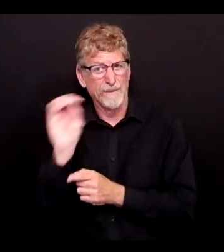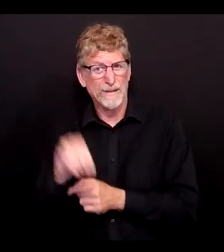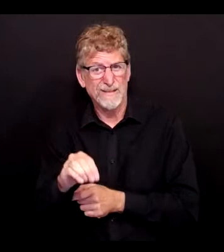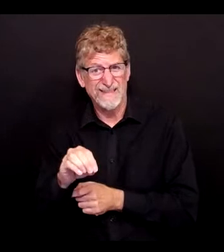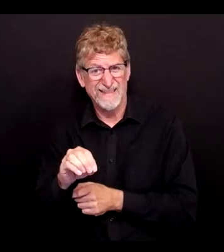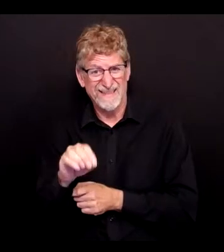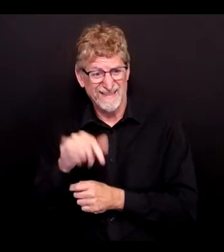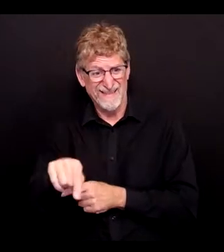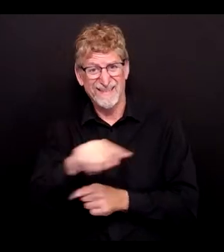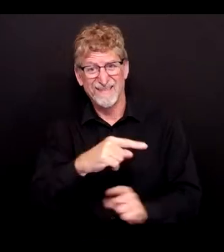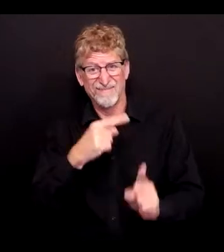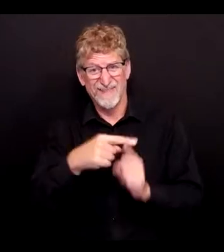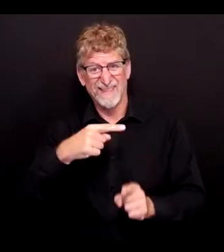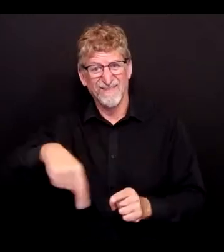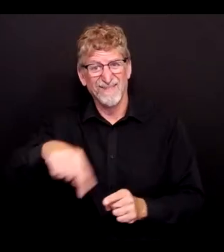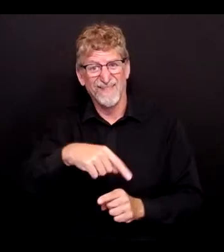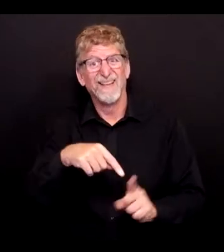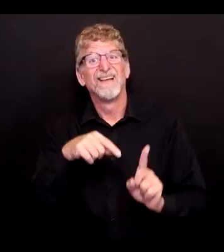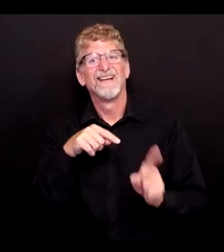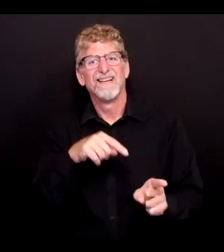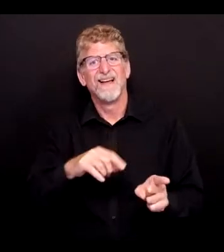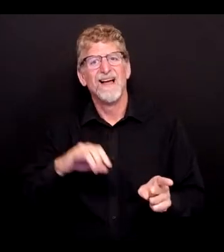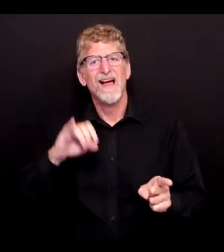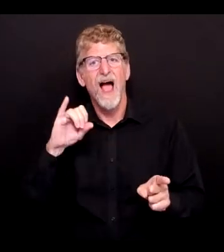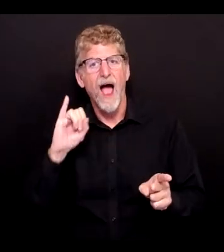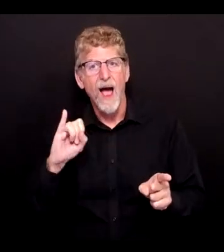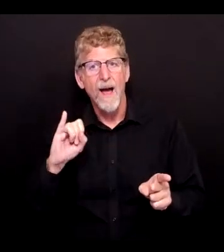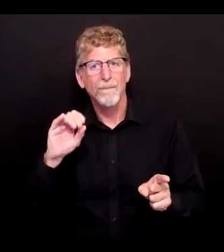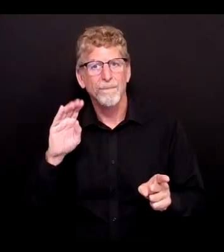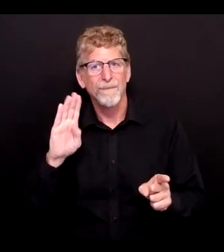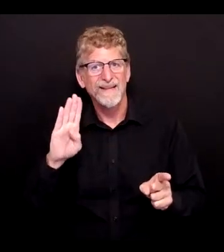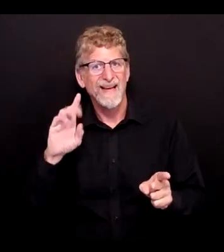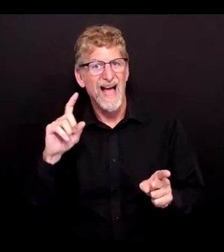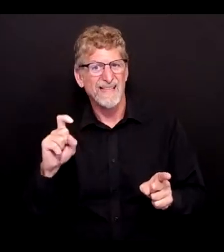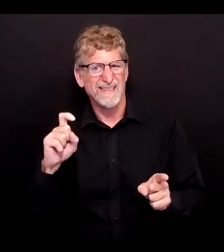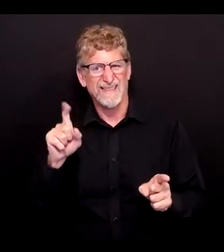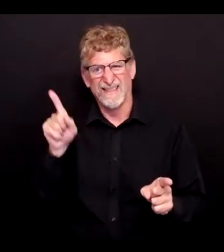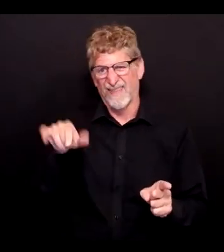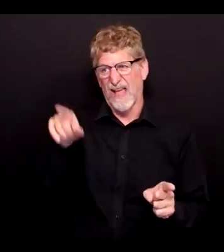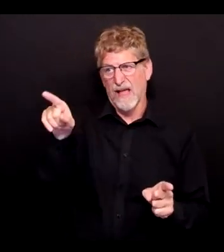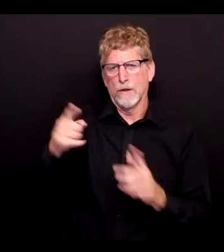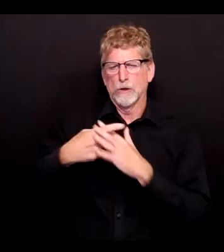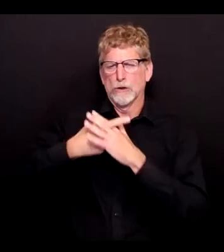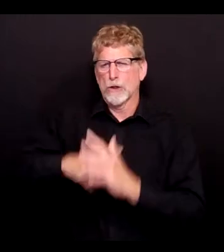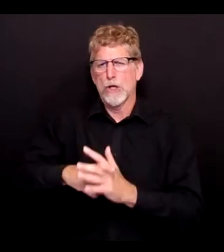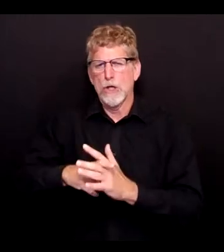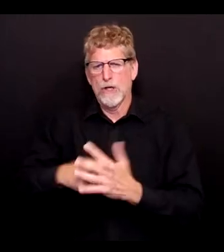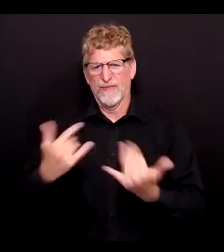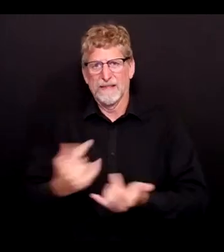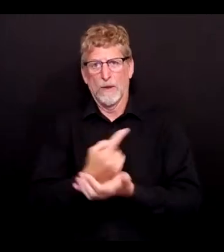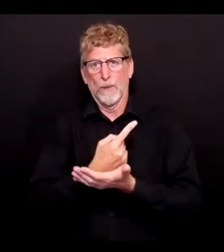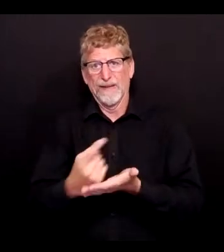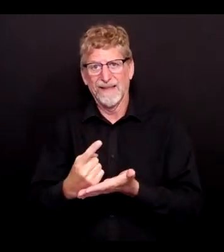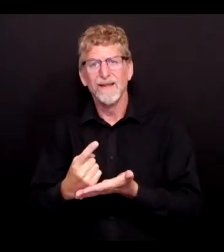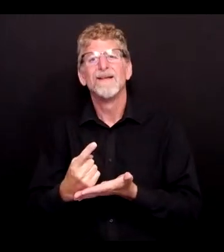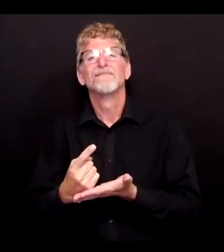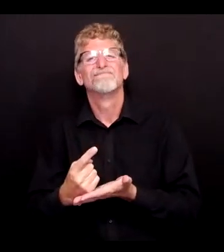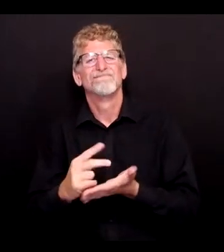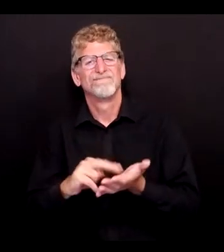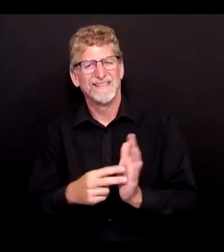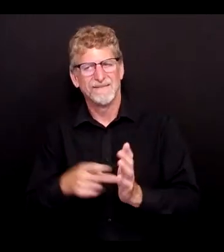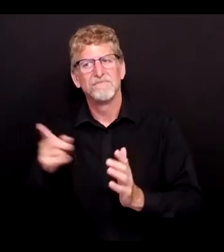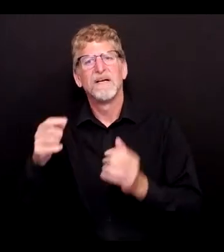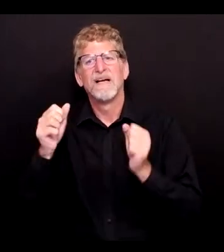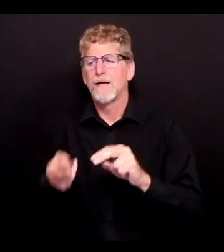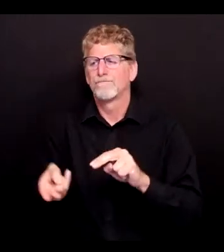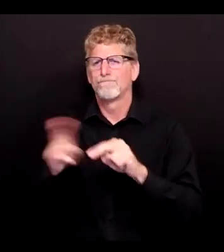IDX has started sequencing this week, and the extra capacity will help give us a better picture of